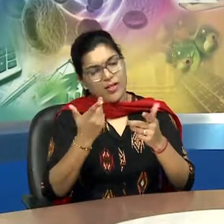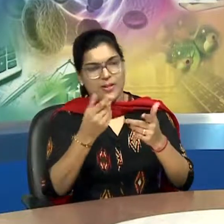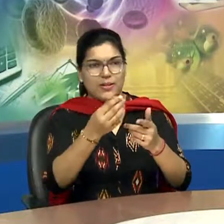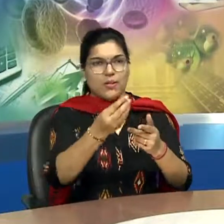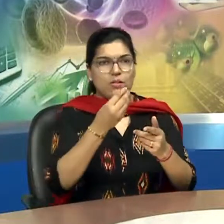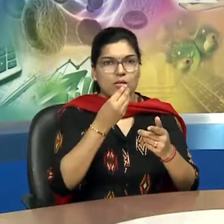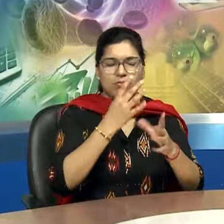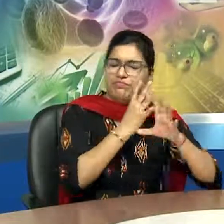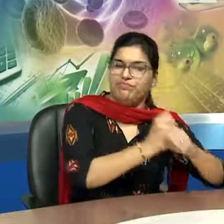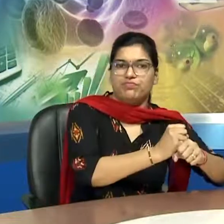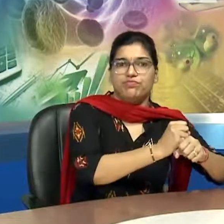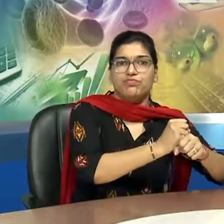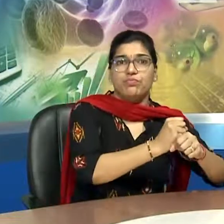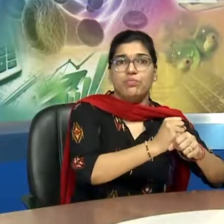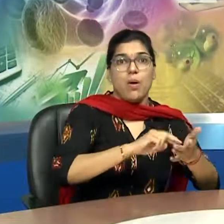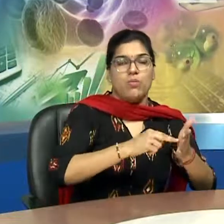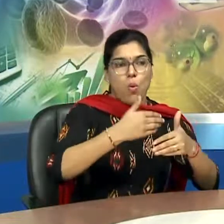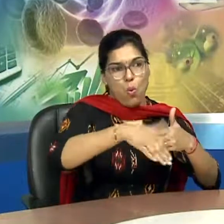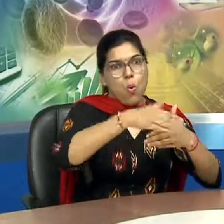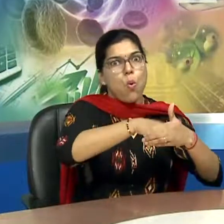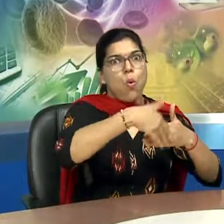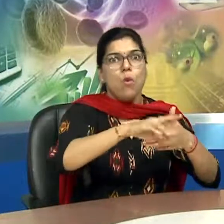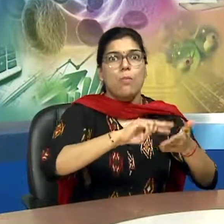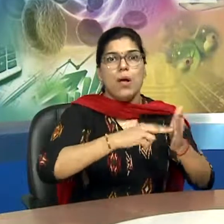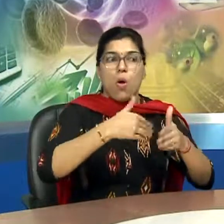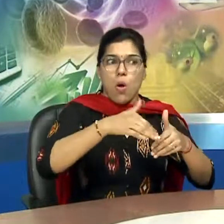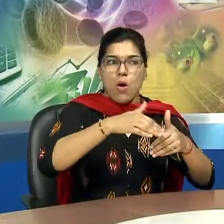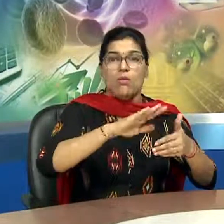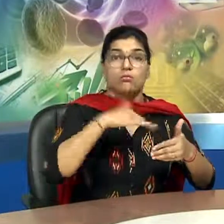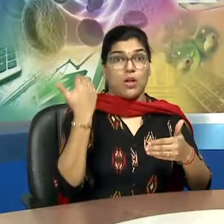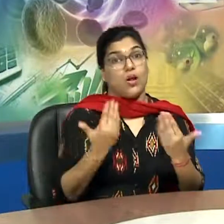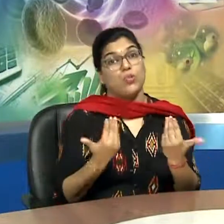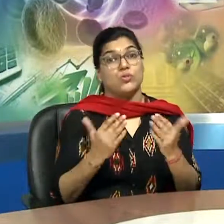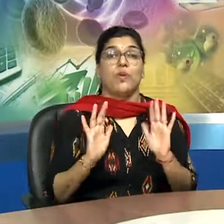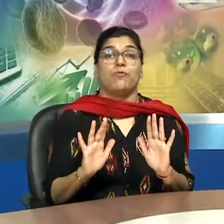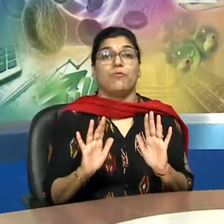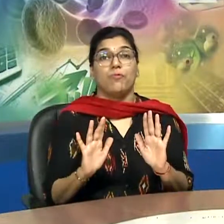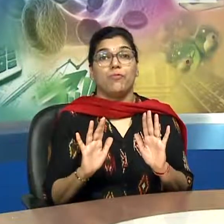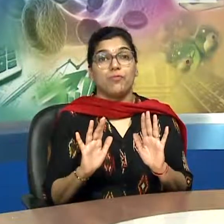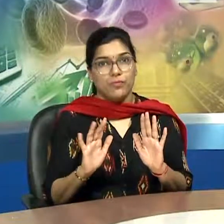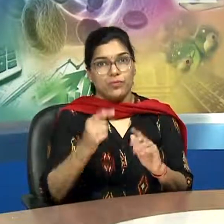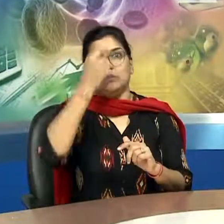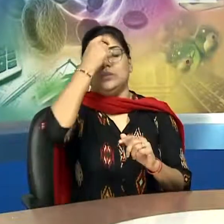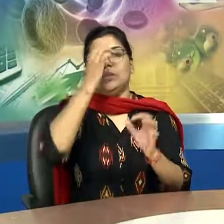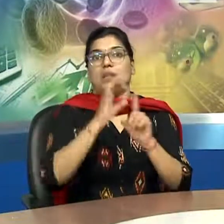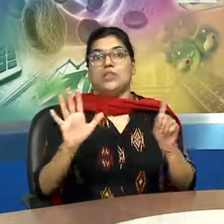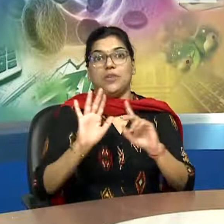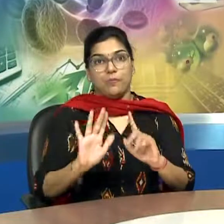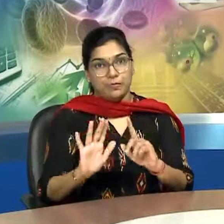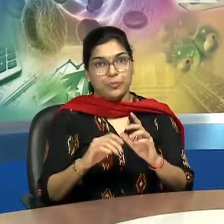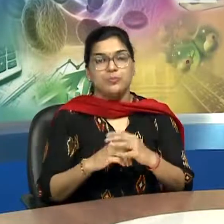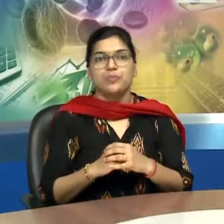For the first time, generally this drug is given free of cost without any money,